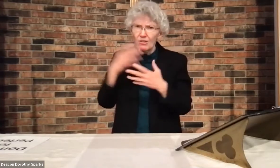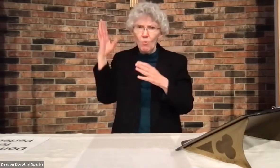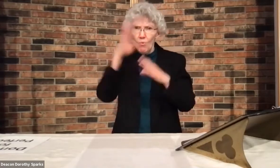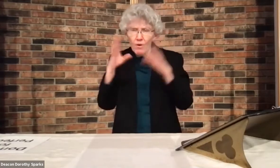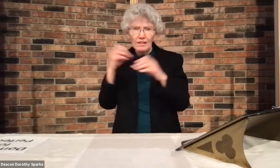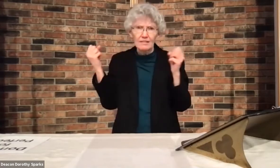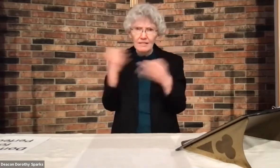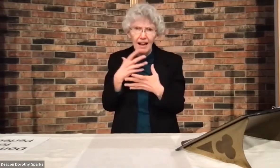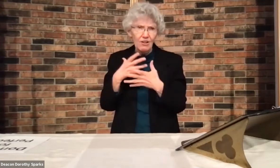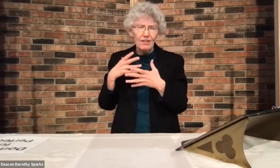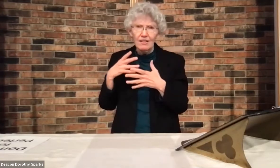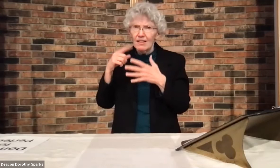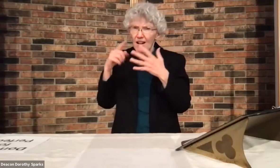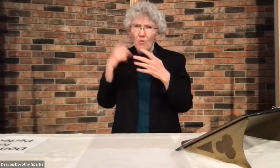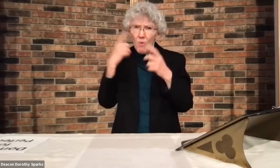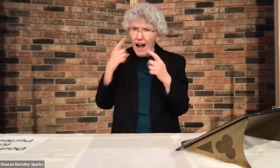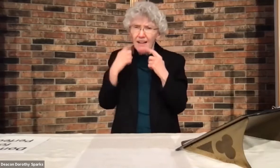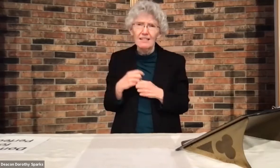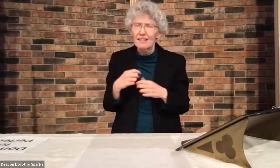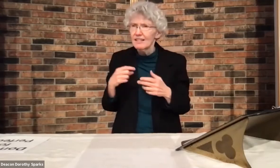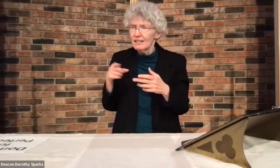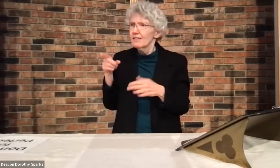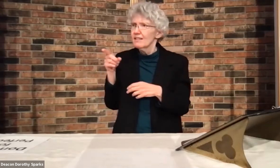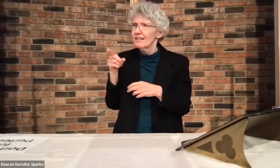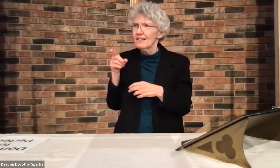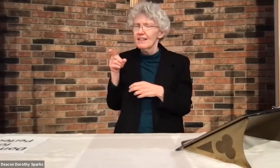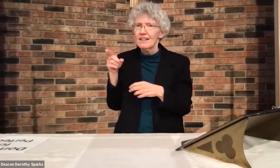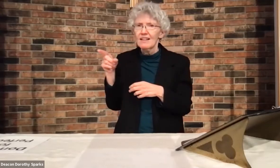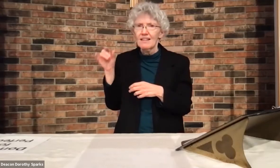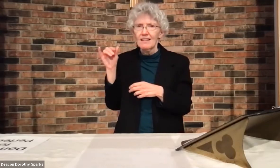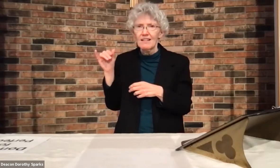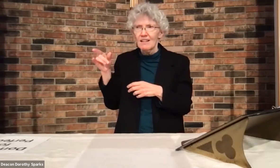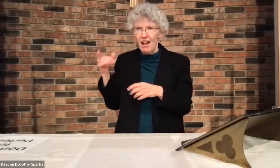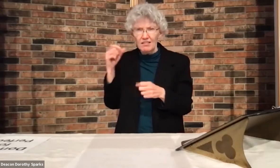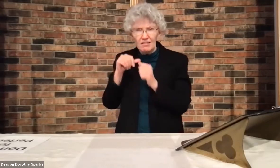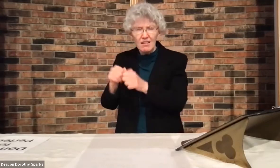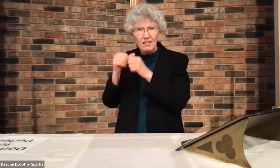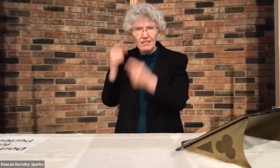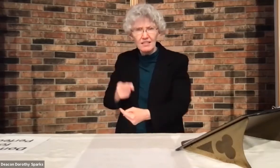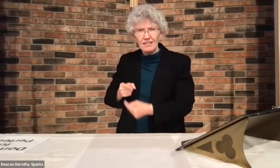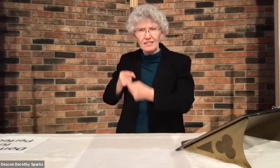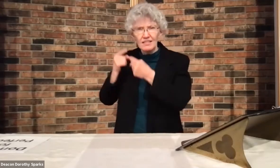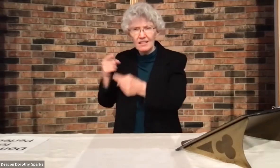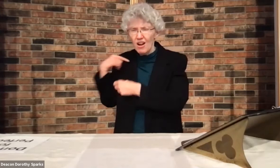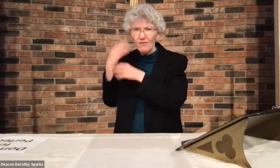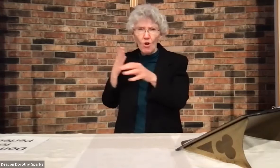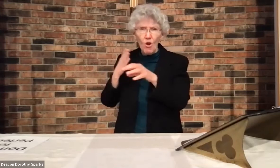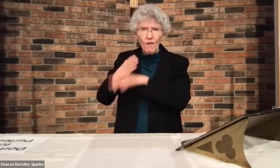Black community, what they have been experiencing all along, this fear and terror and worry